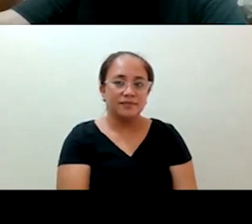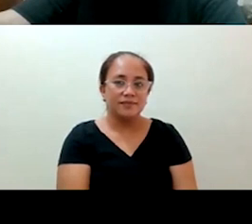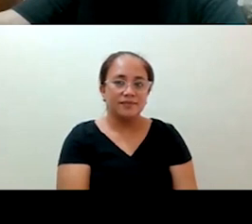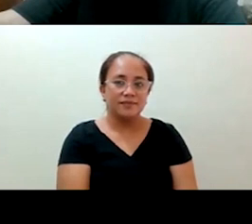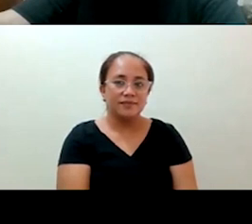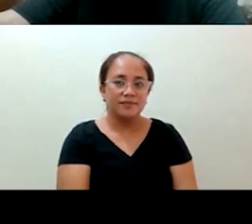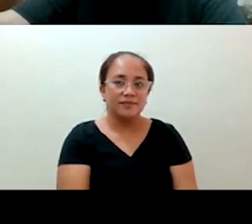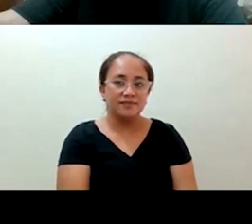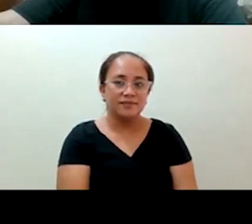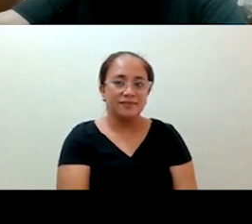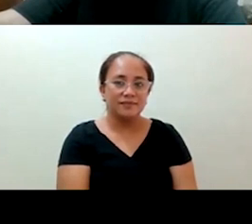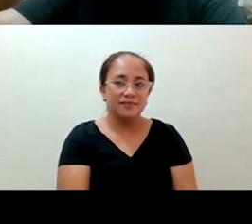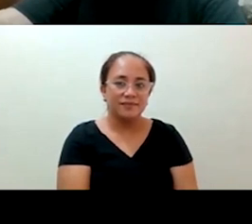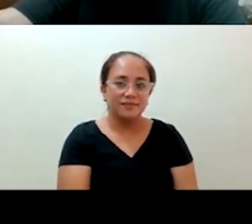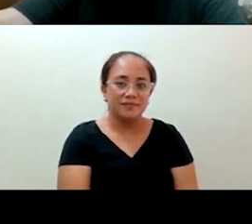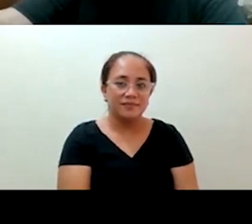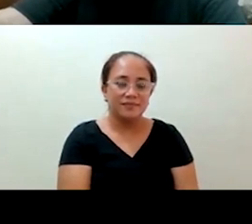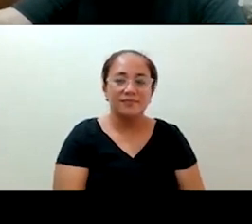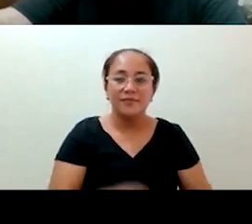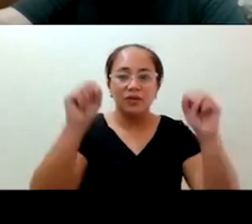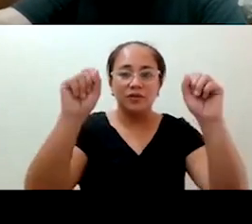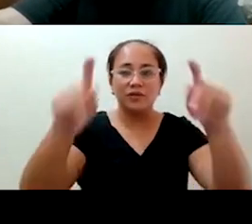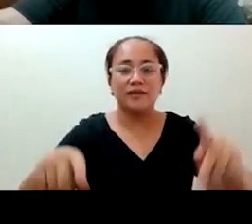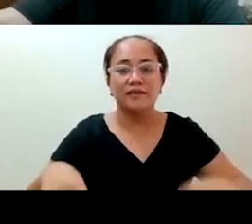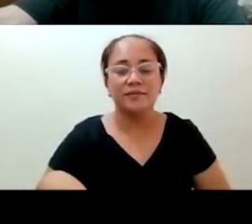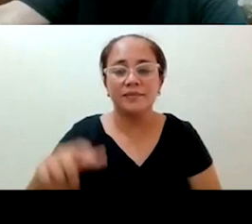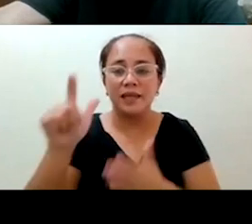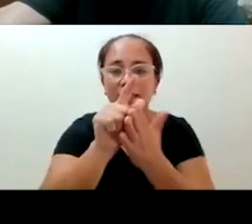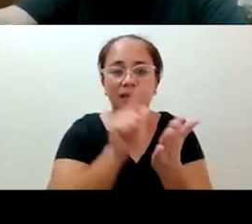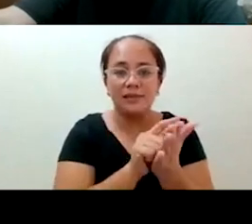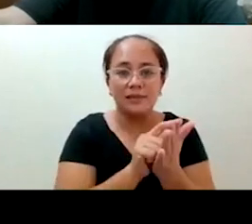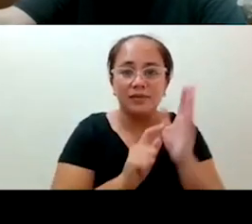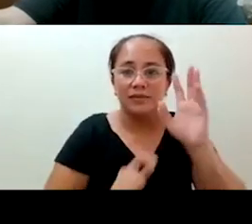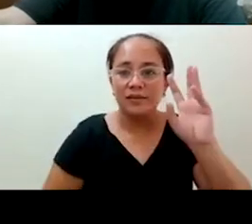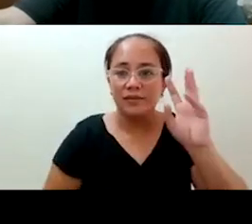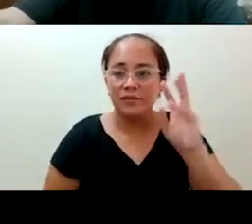Okay, that's it. Okay. So lesson 6 now.